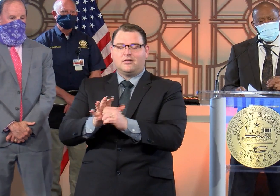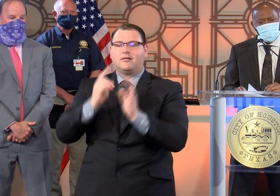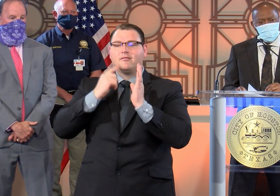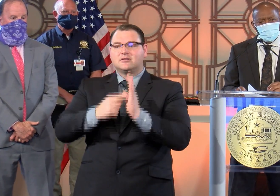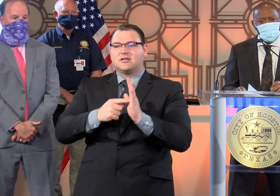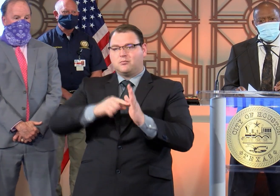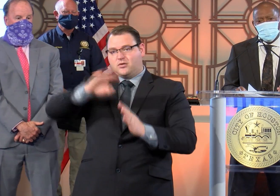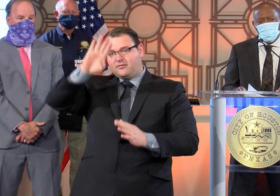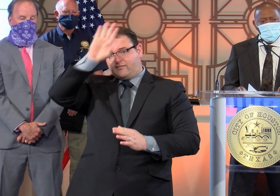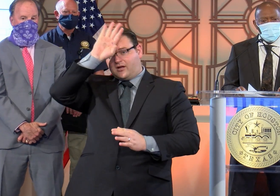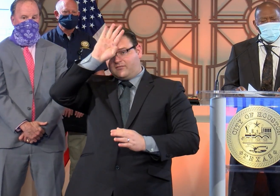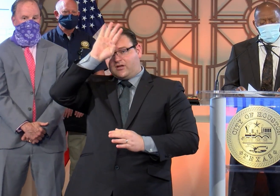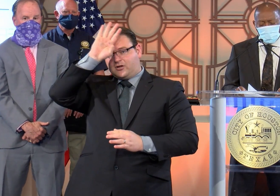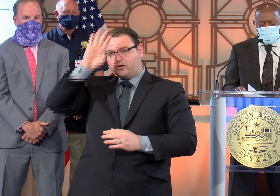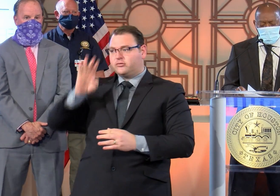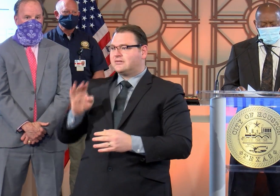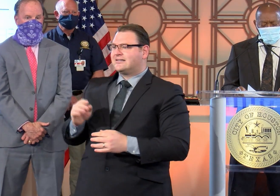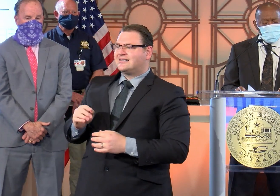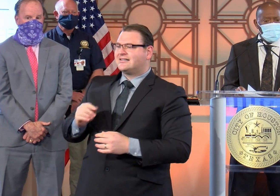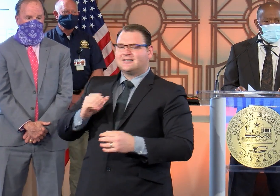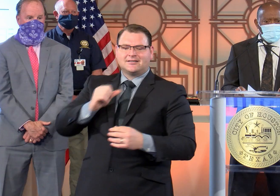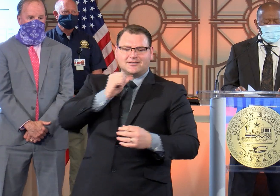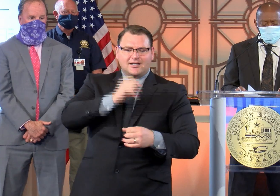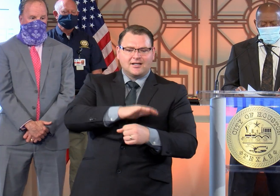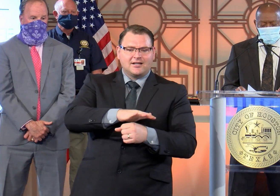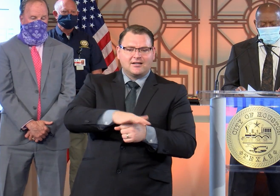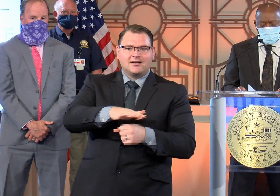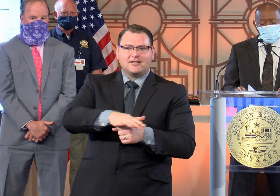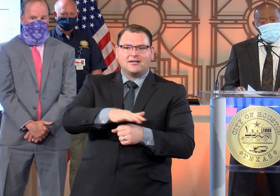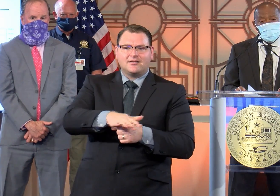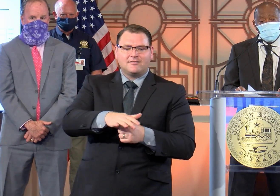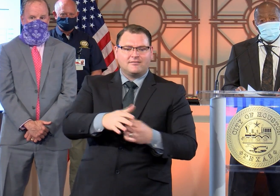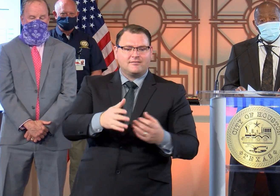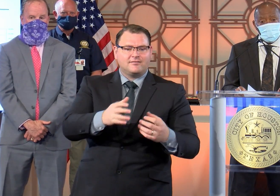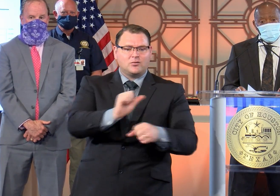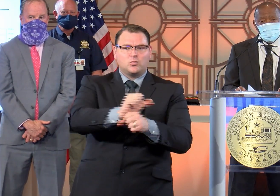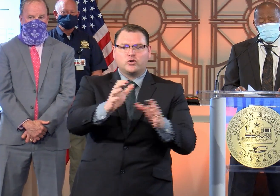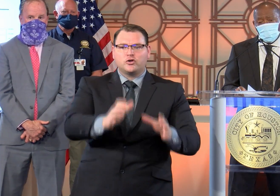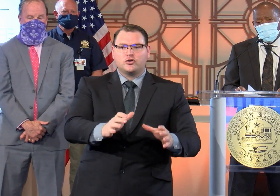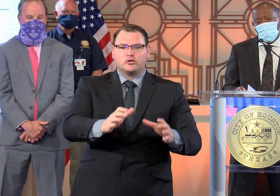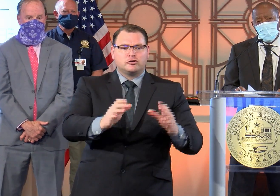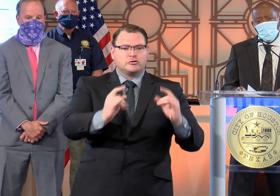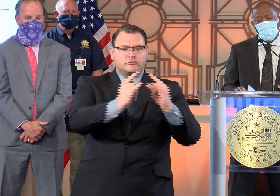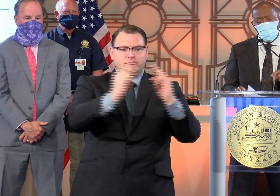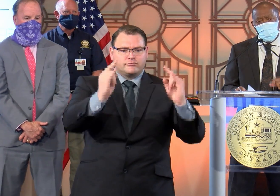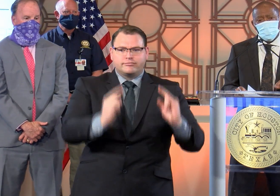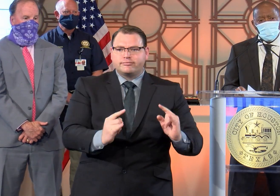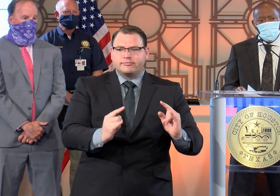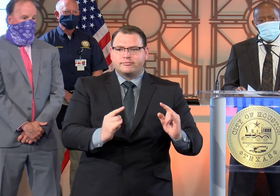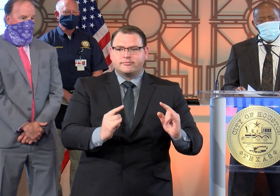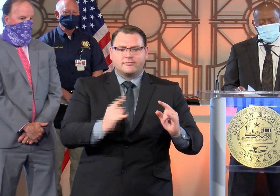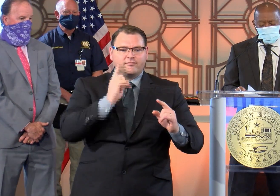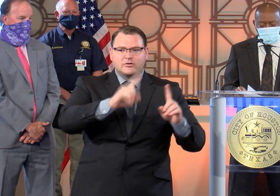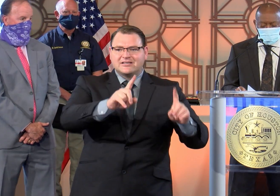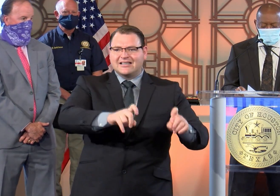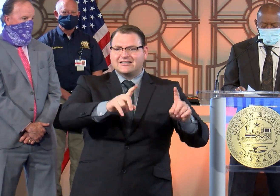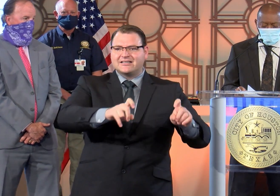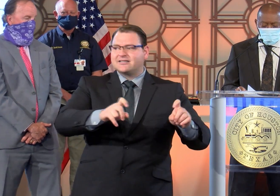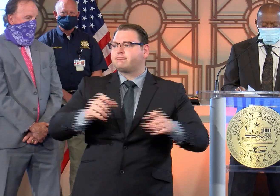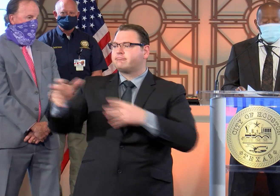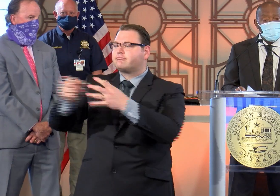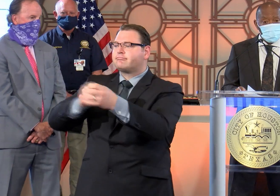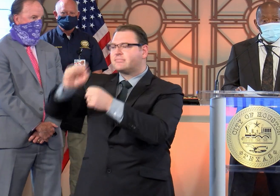stand up testing sites, where the library employees within the library were redeployed to